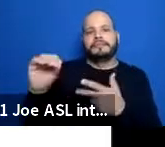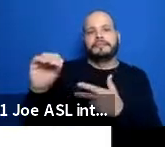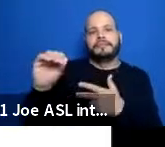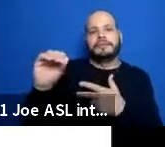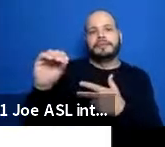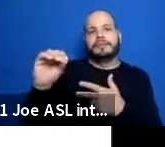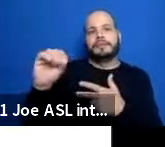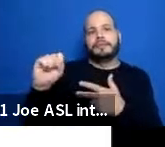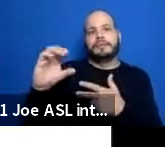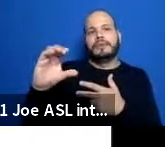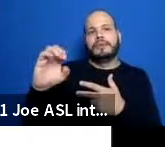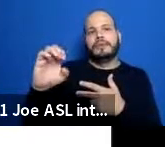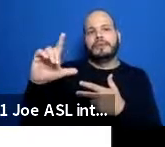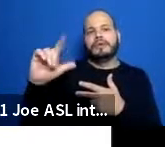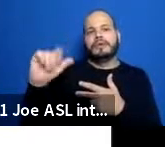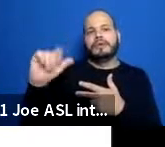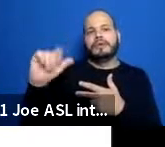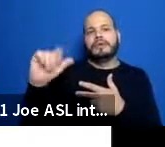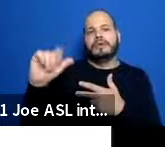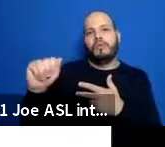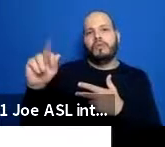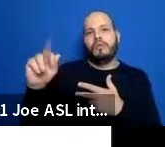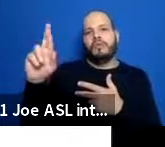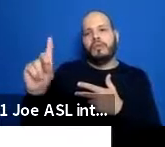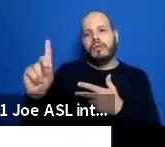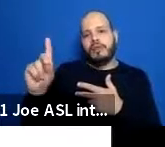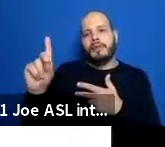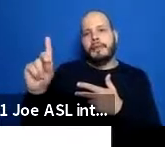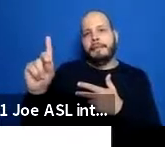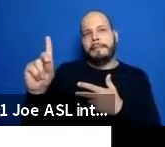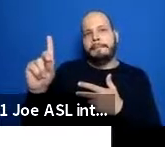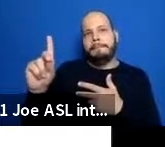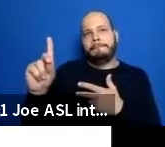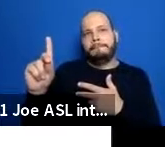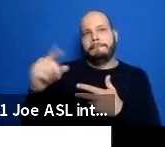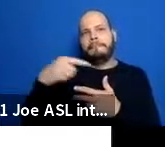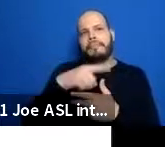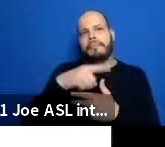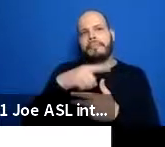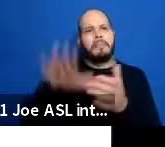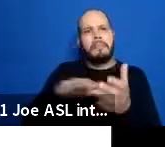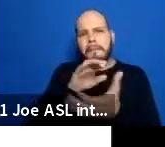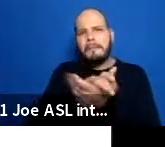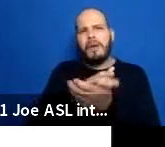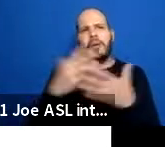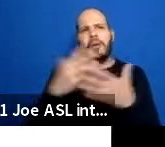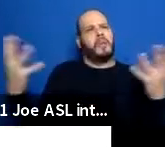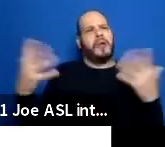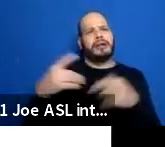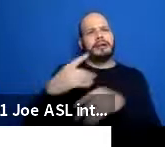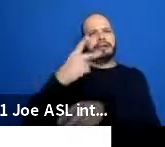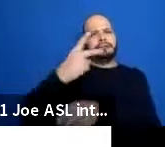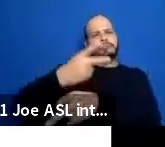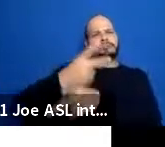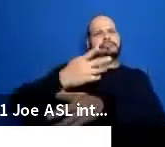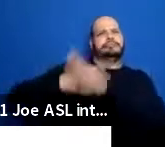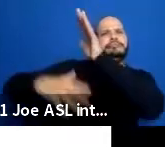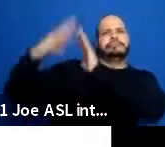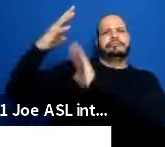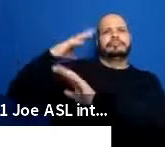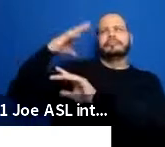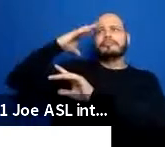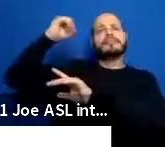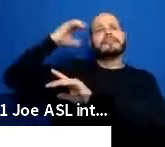is committed to being a keeper of ancestral memory, working with and learning from youth in contexts as disparate as the